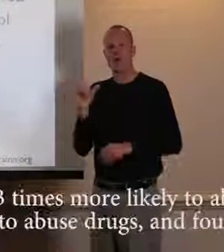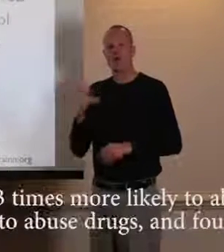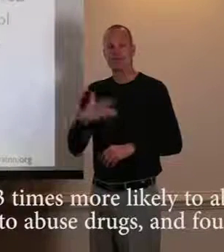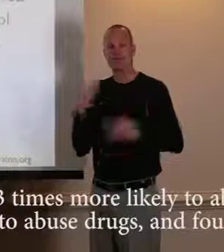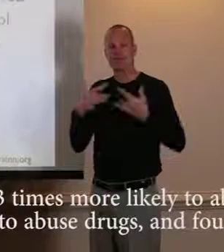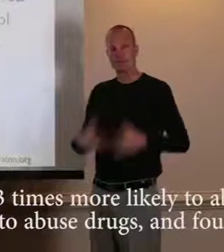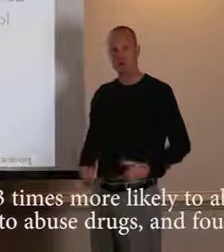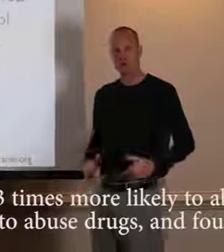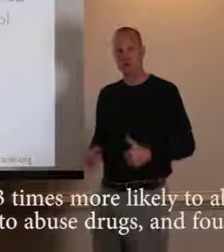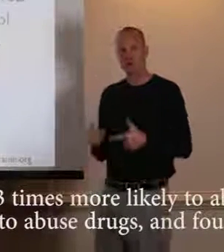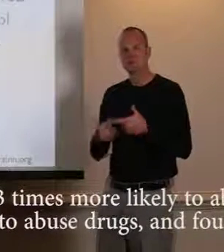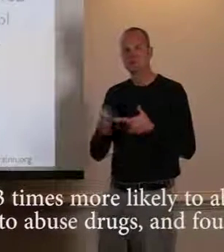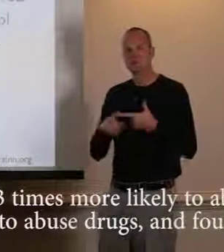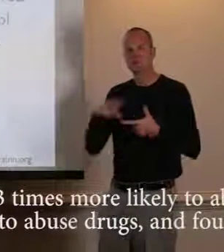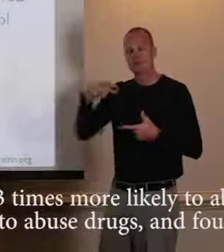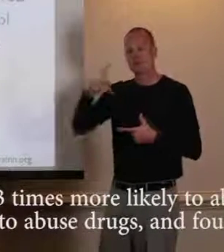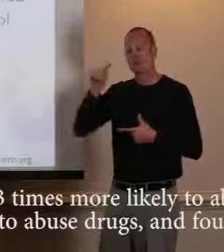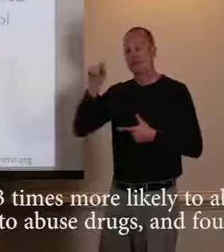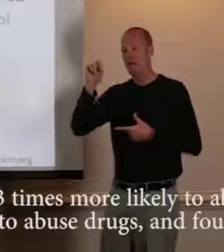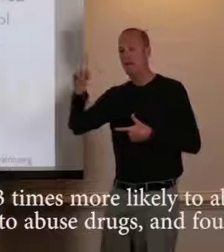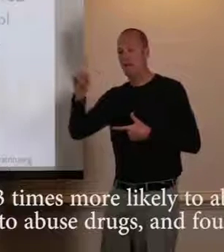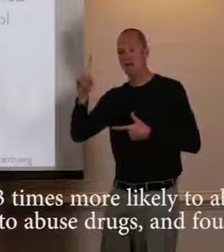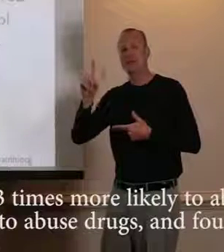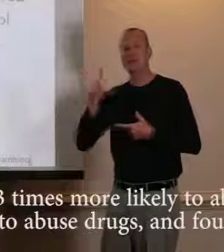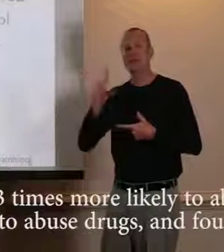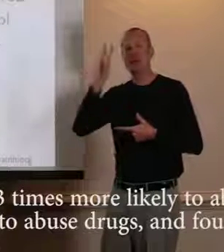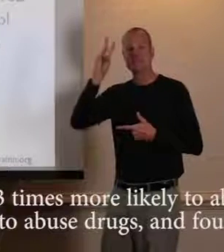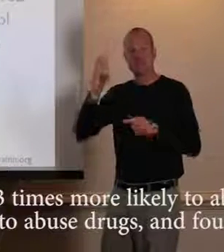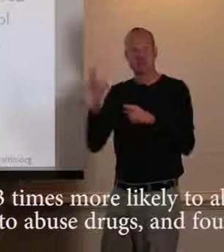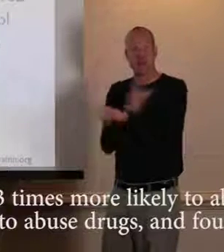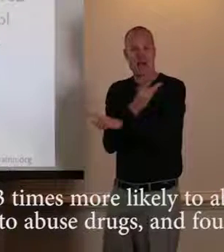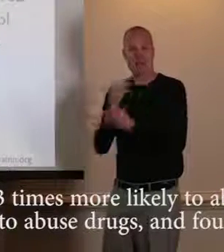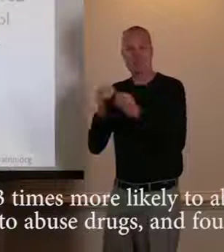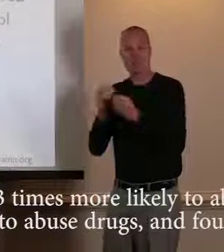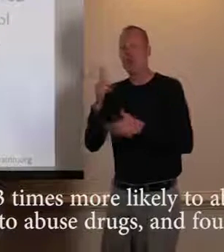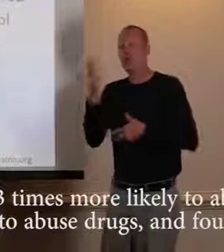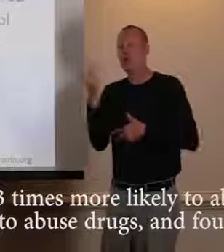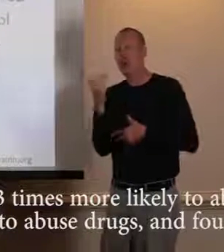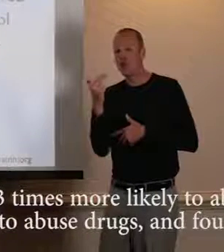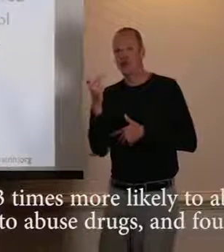likely to suffer from PTSD, 13 times more likely to abuse